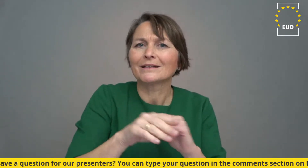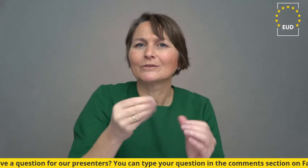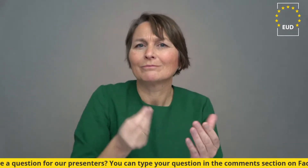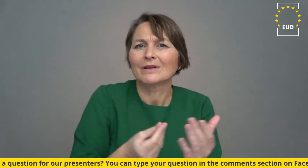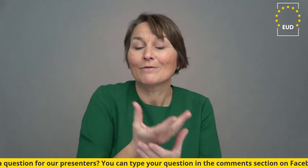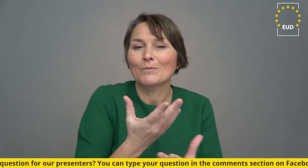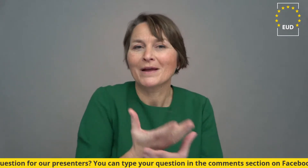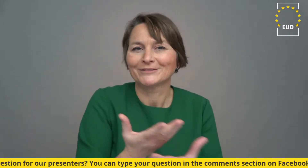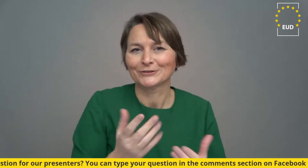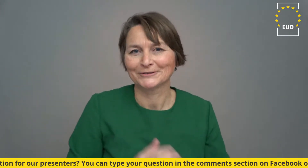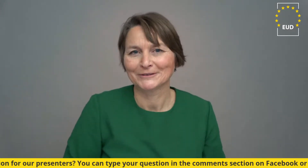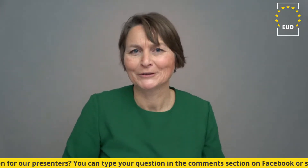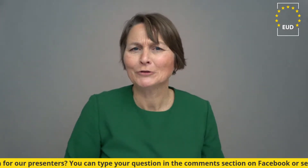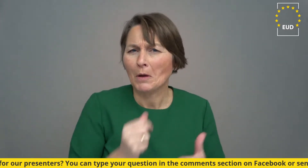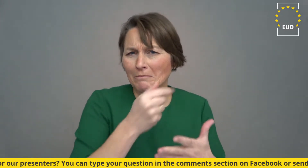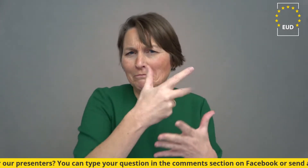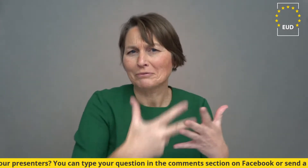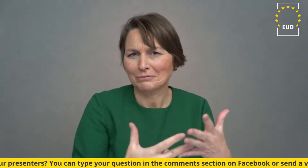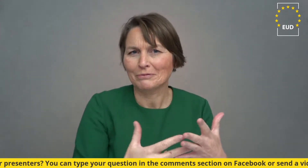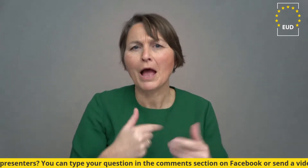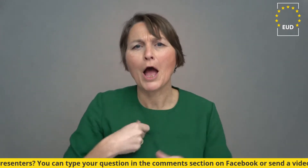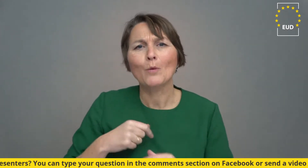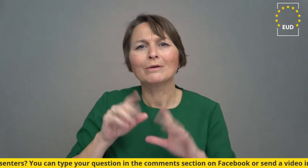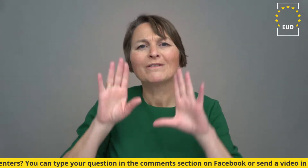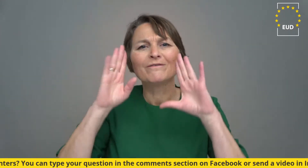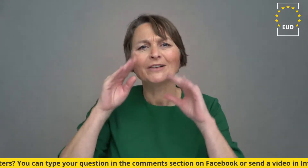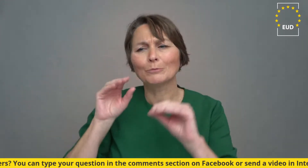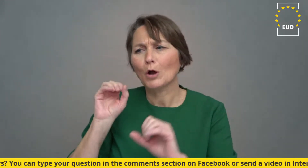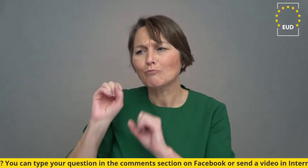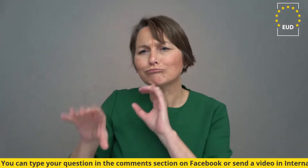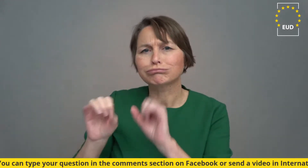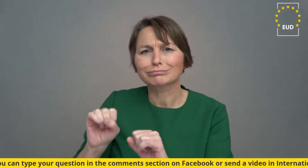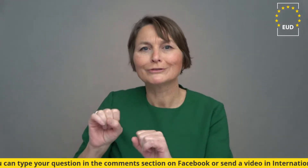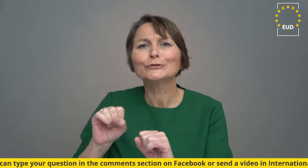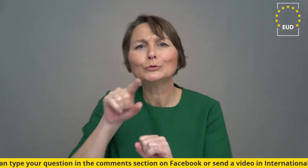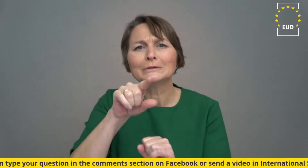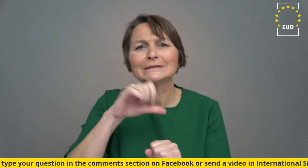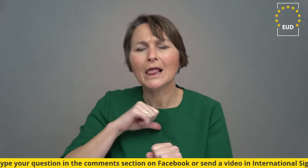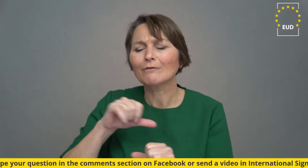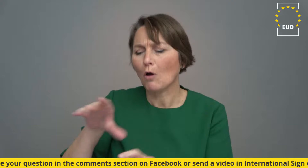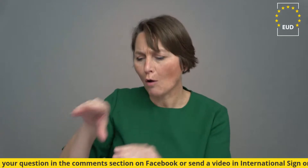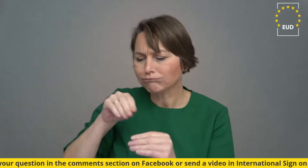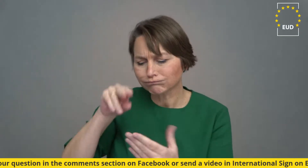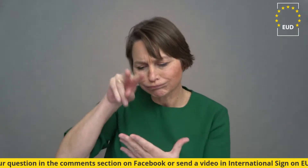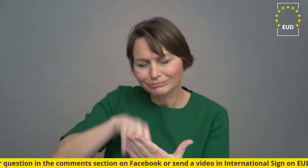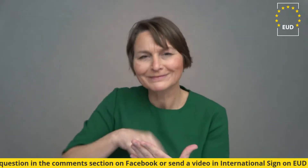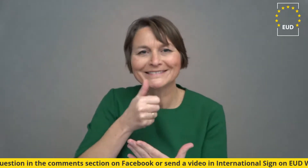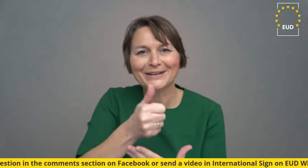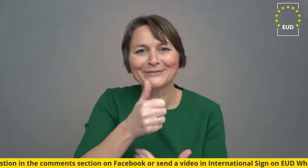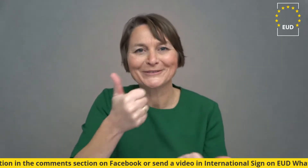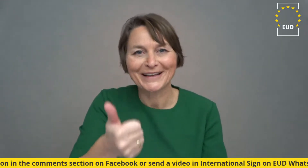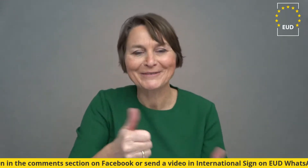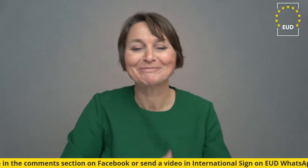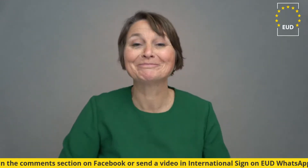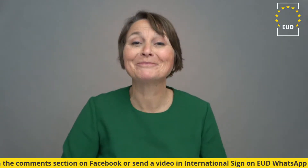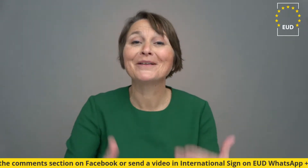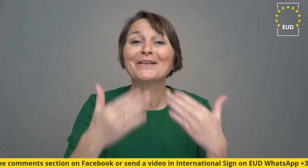there's WFD position paper on accessible information in sign language during the COVID-19. That's also